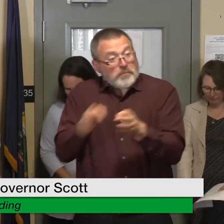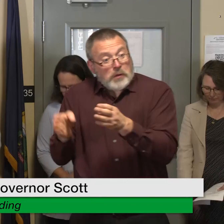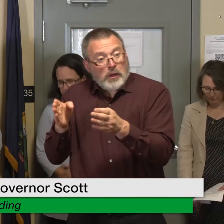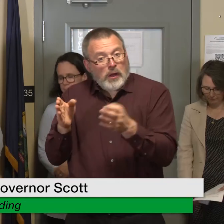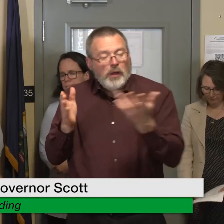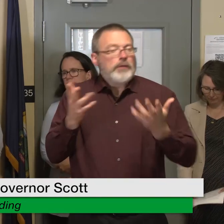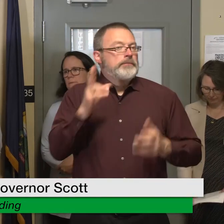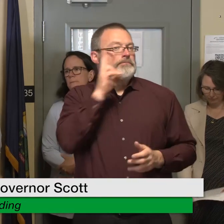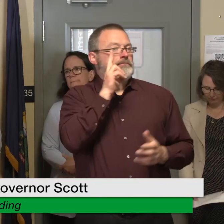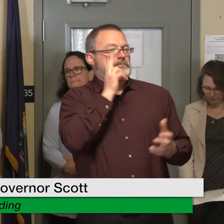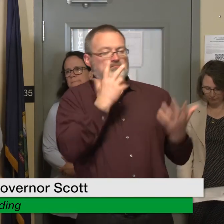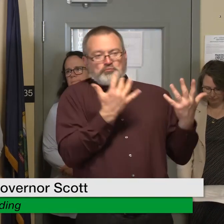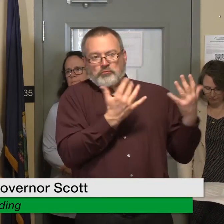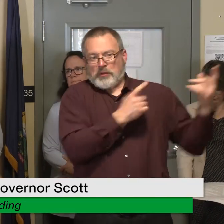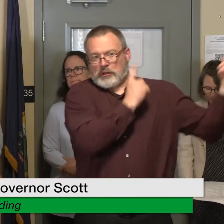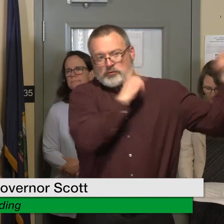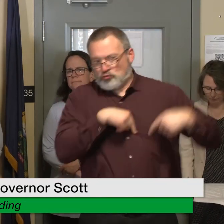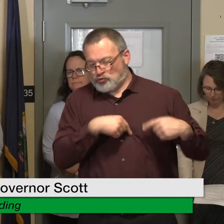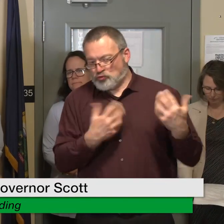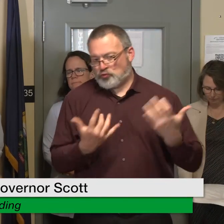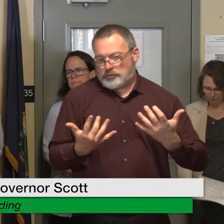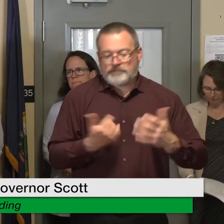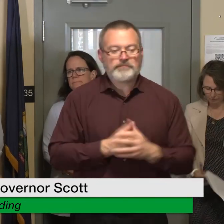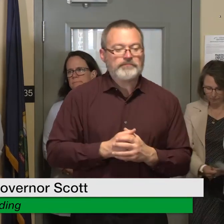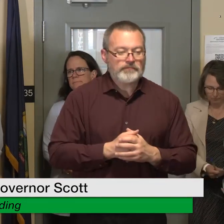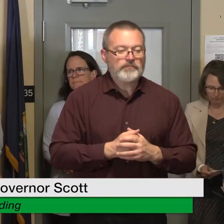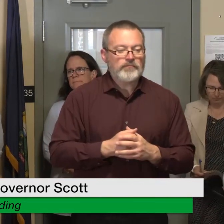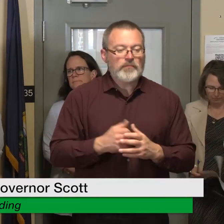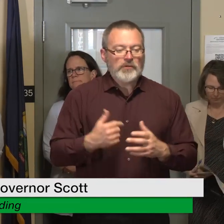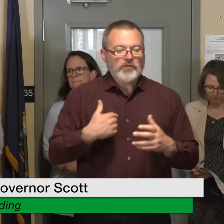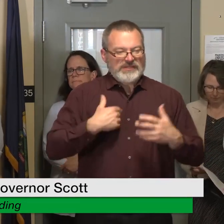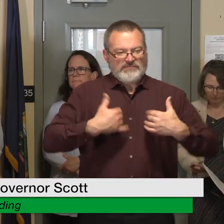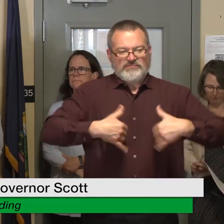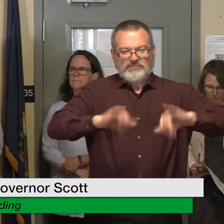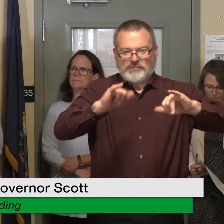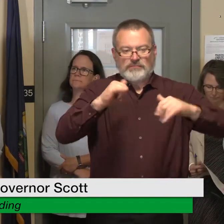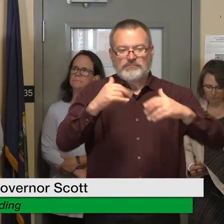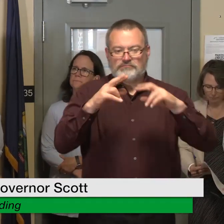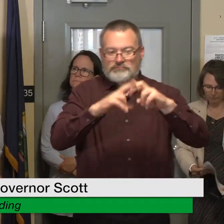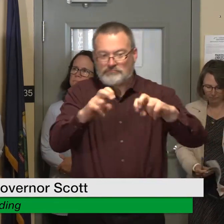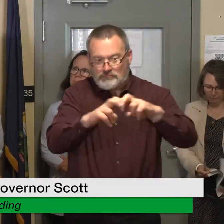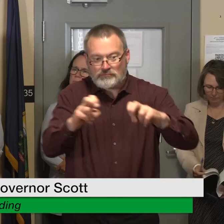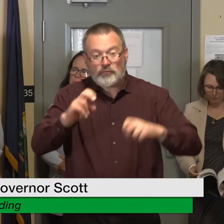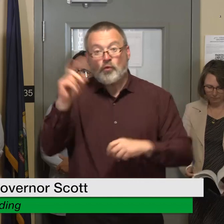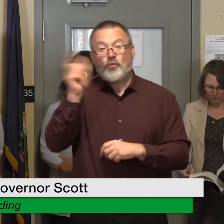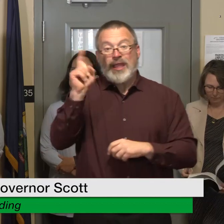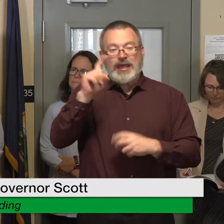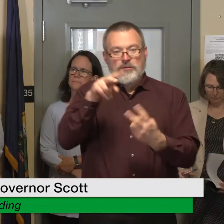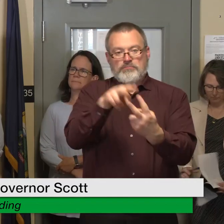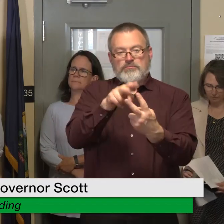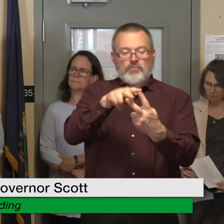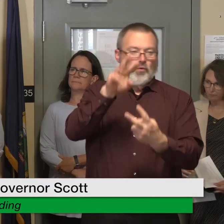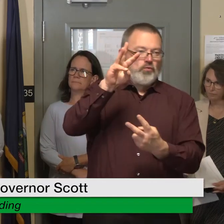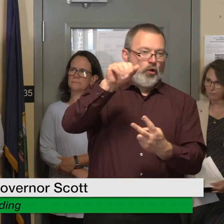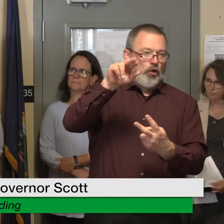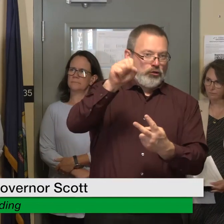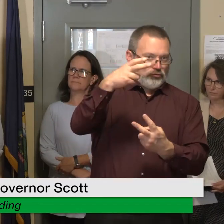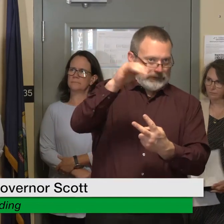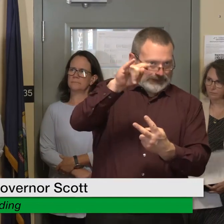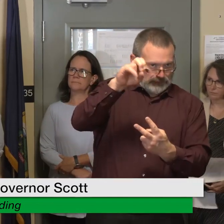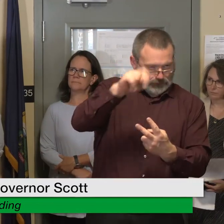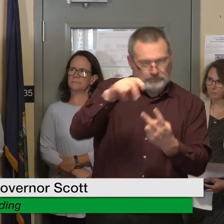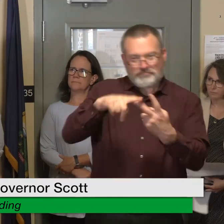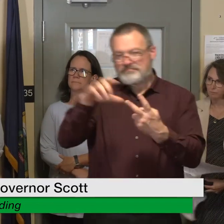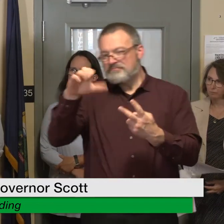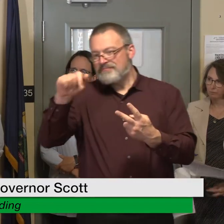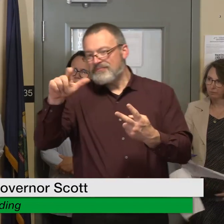declaration. We'll do that. We'll conduct that assessment in Washington and Caledonia counties with the idea that it may expand as